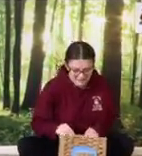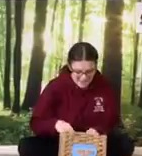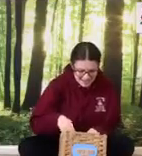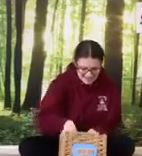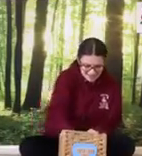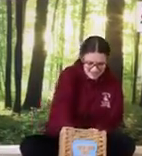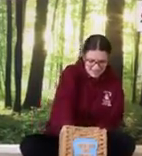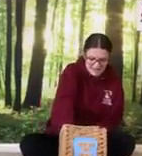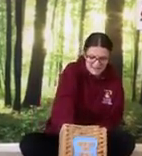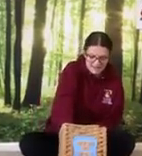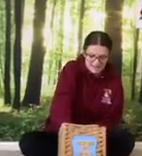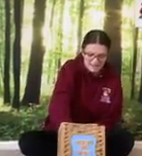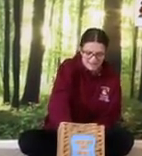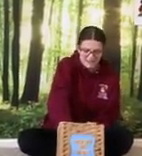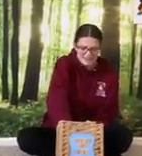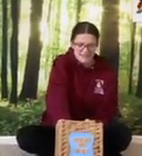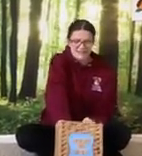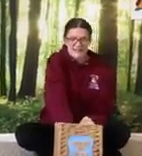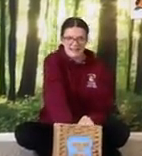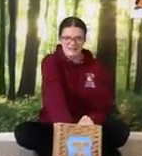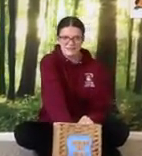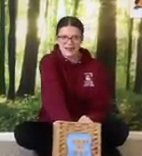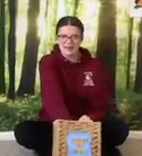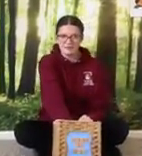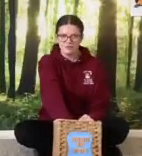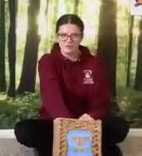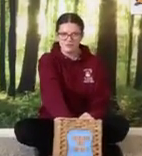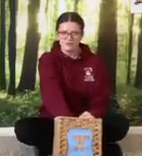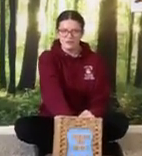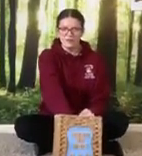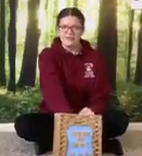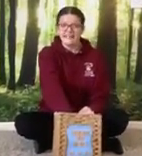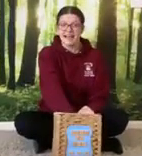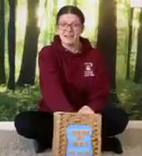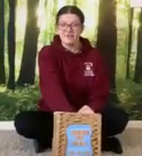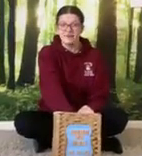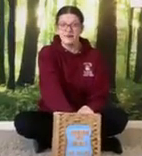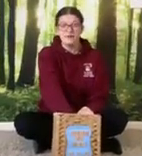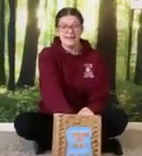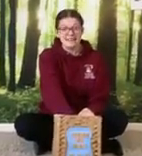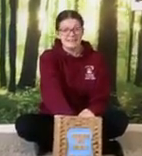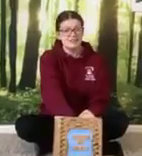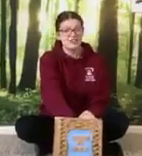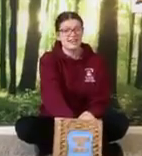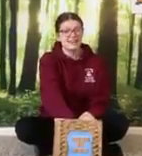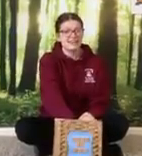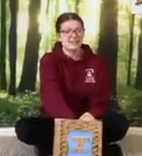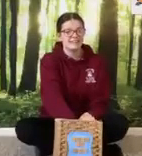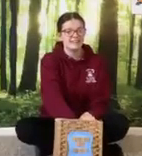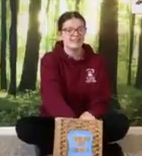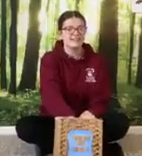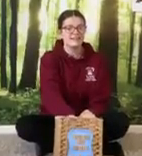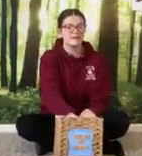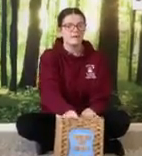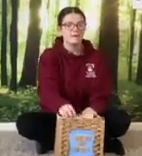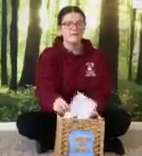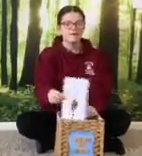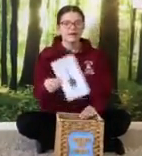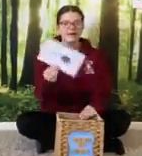is. This is a little animal with a tail who eats cheese.